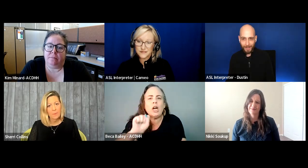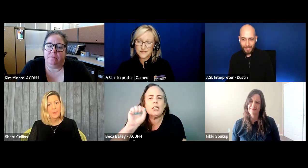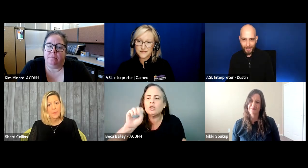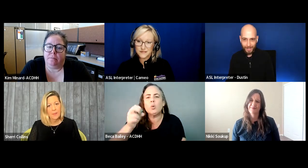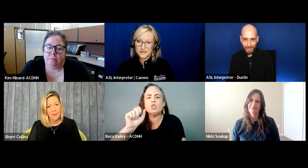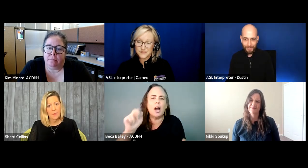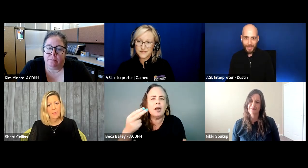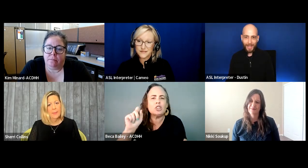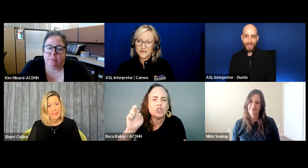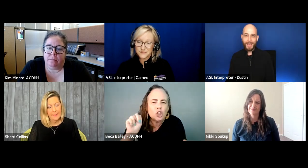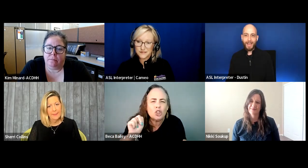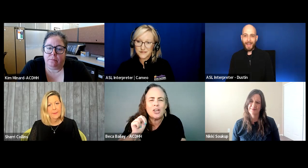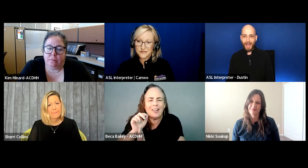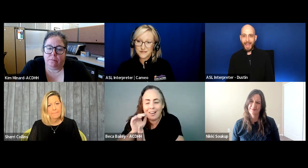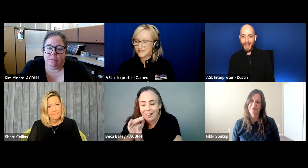Eventually Marlee Matlin did.